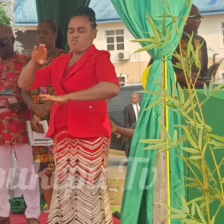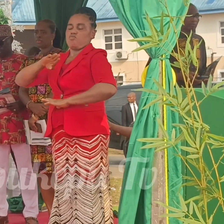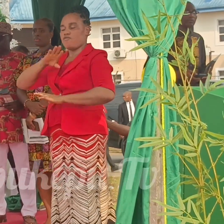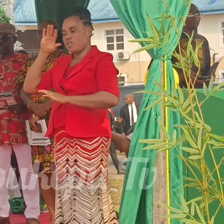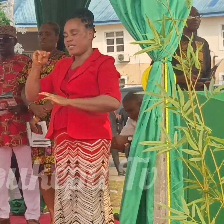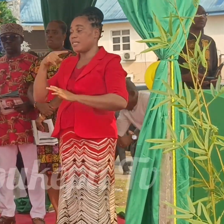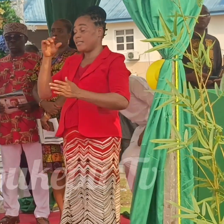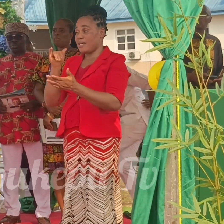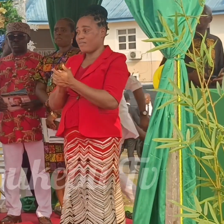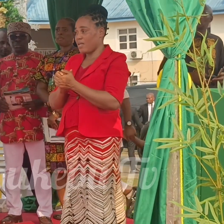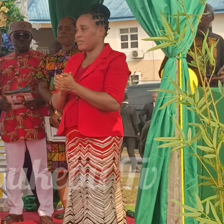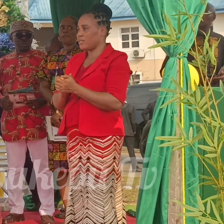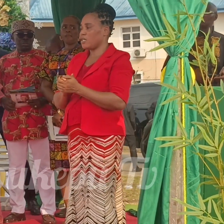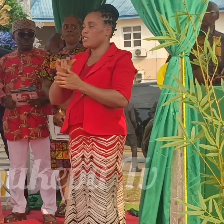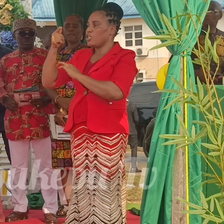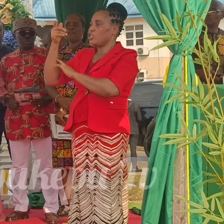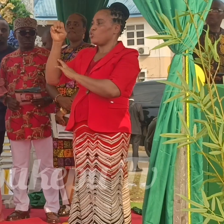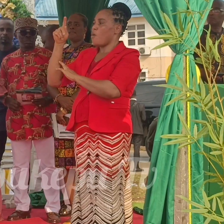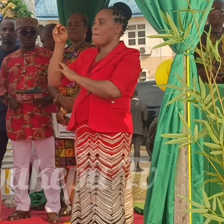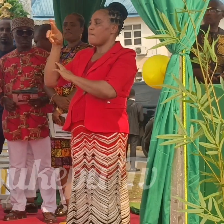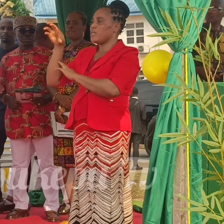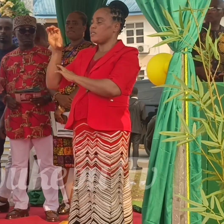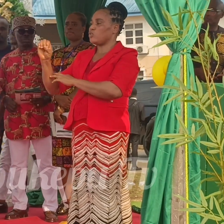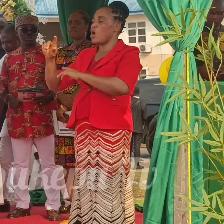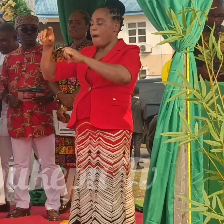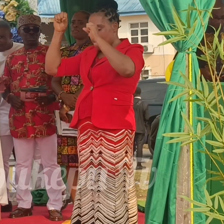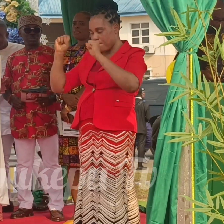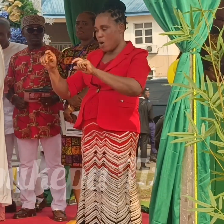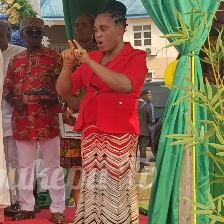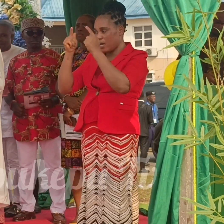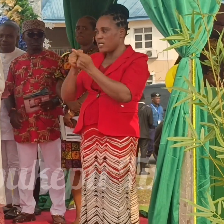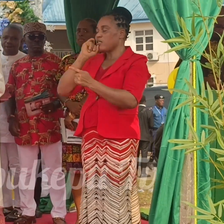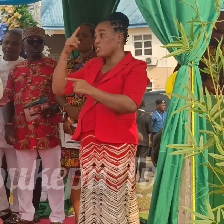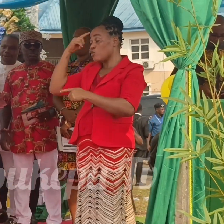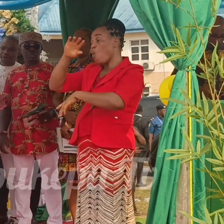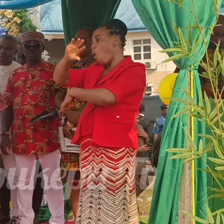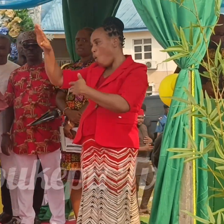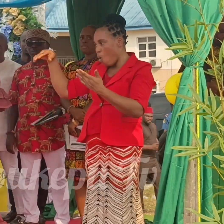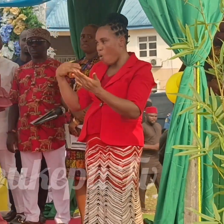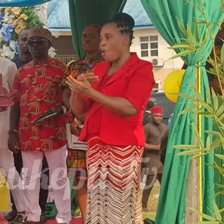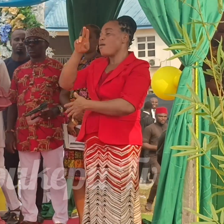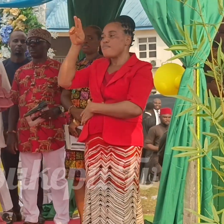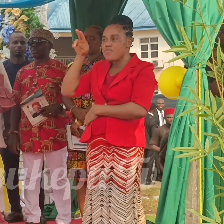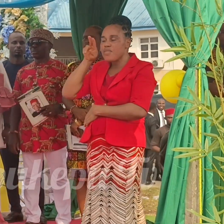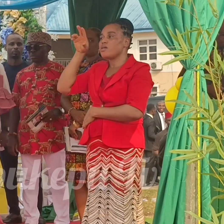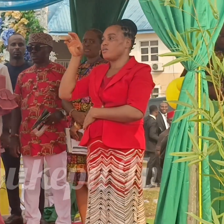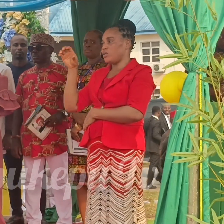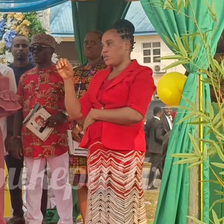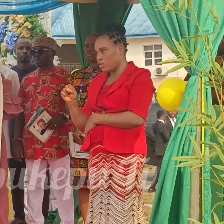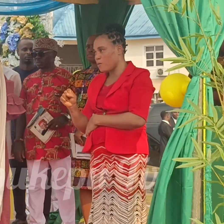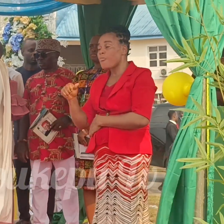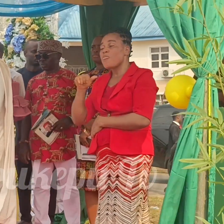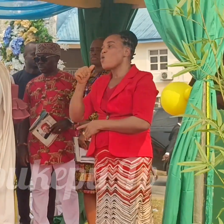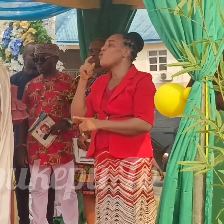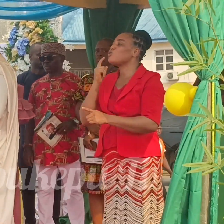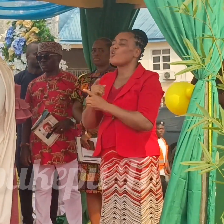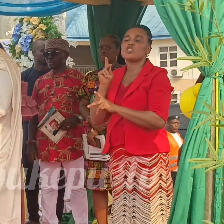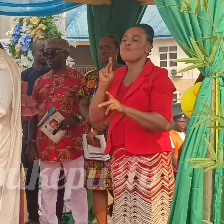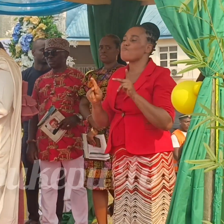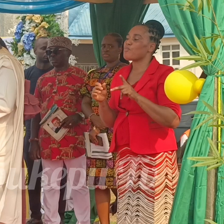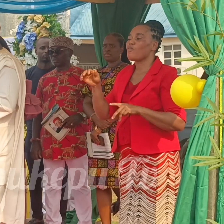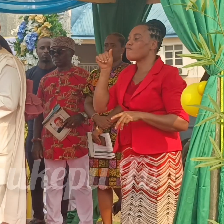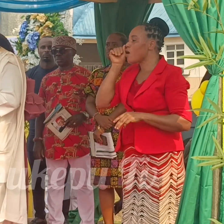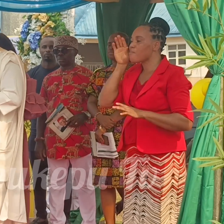say that Geometric Power Group is for all Nigerians, not just the people of